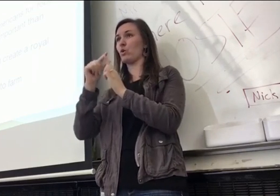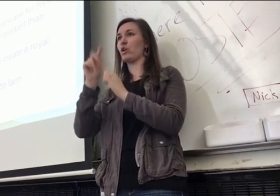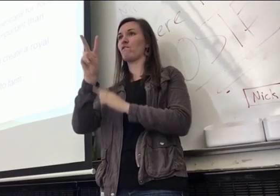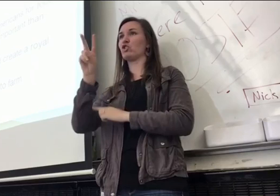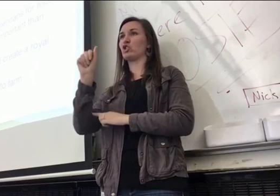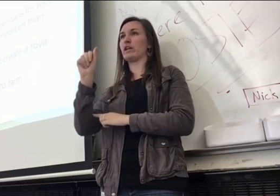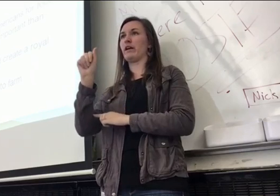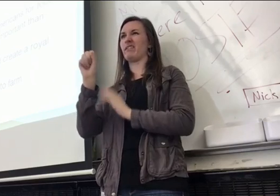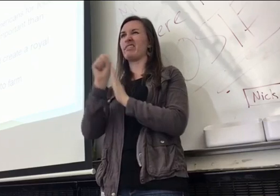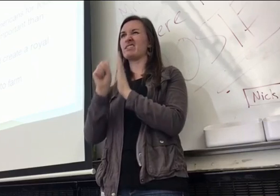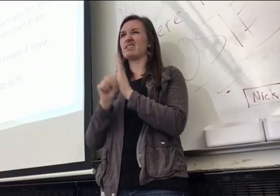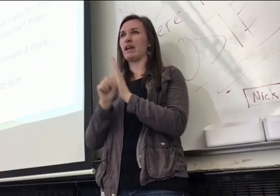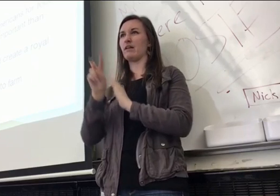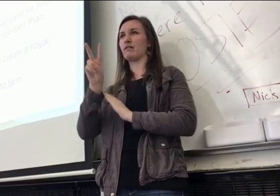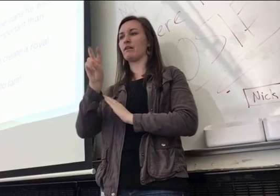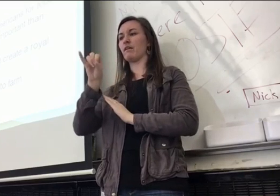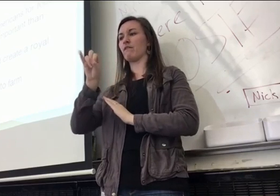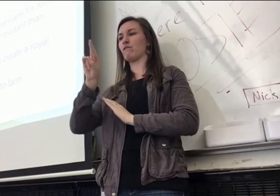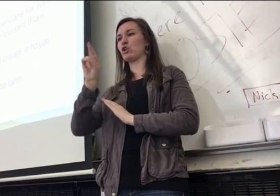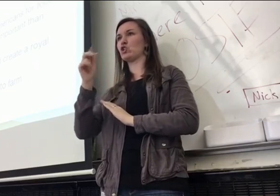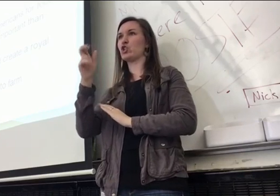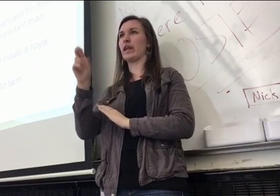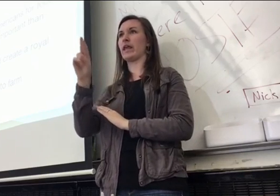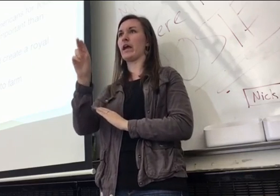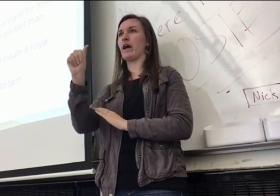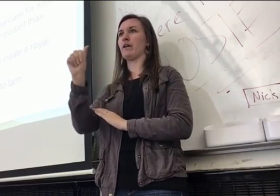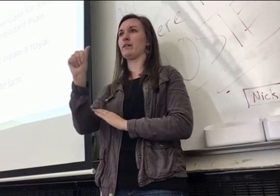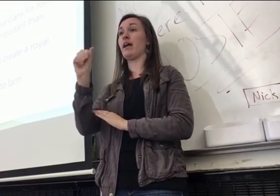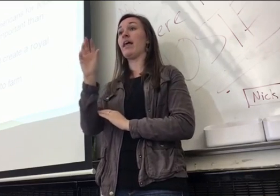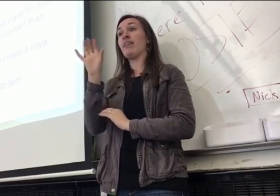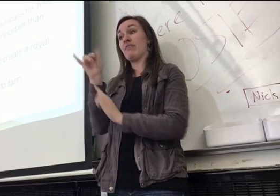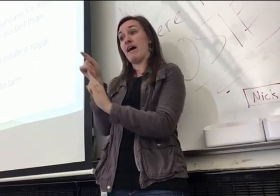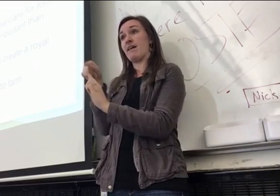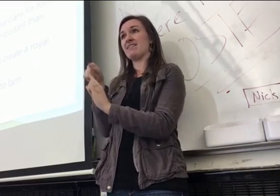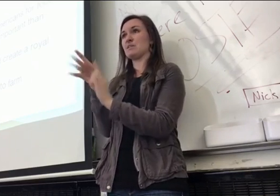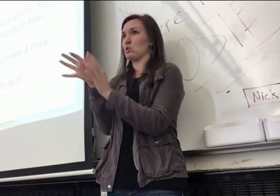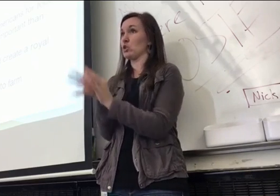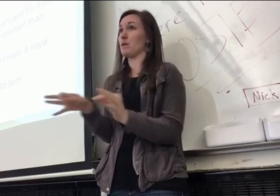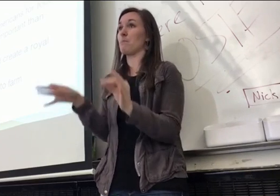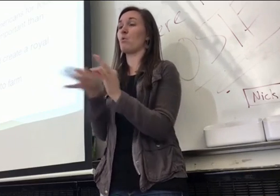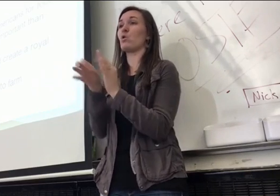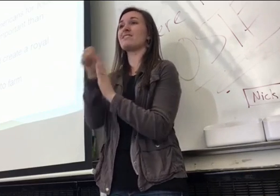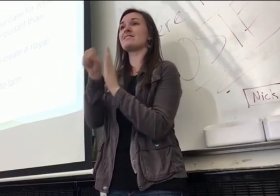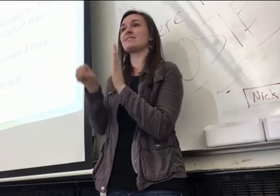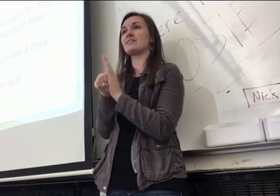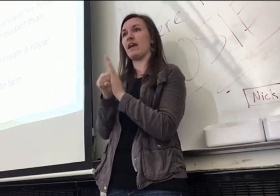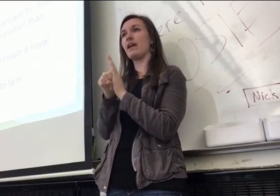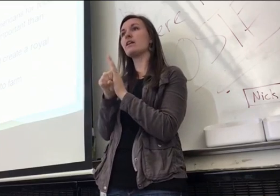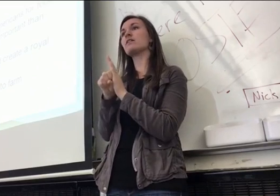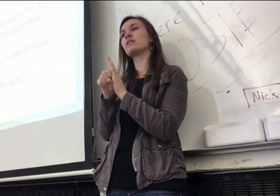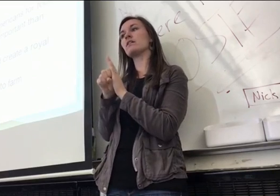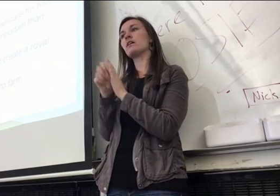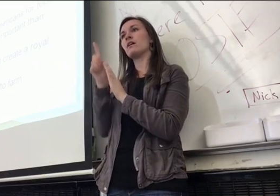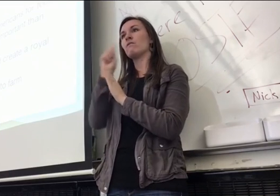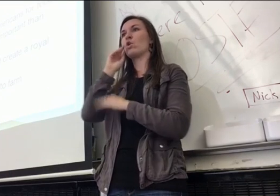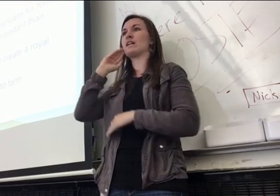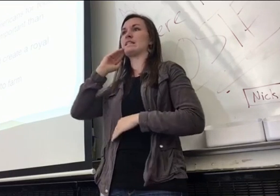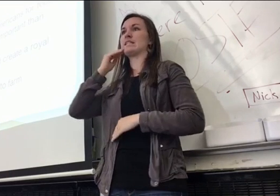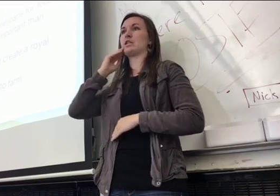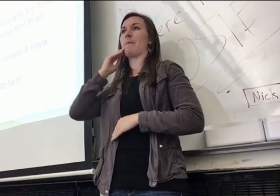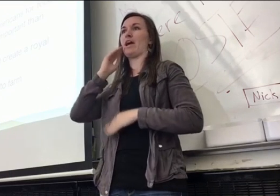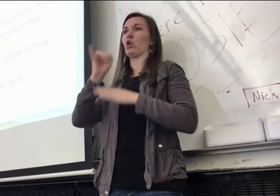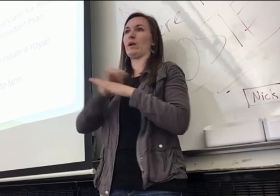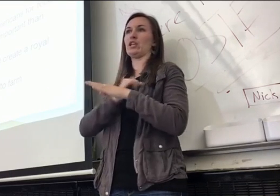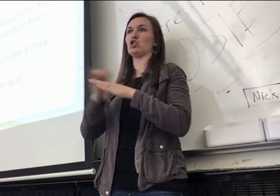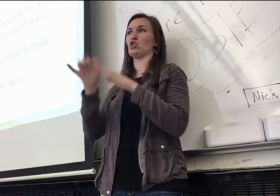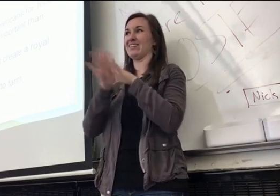Virginia. That is going to be the major state that is going to become the crucial part of tobacco industry in